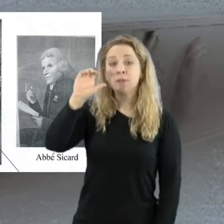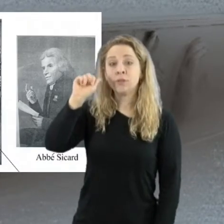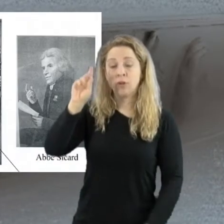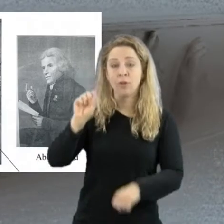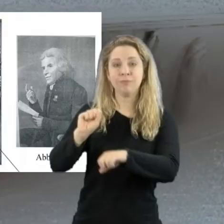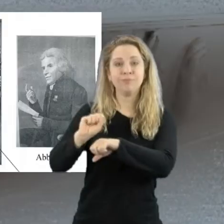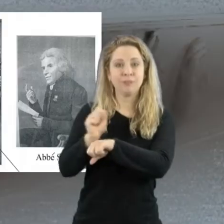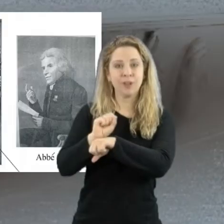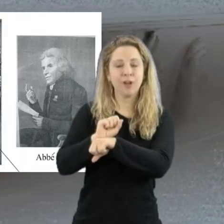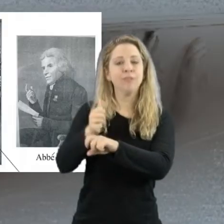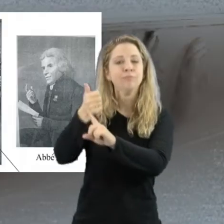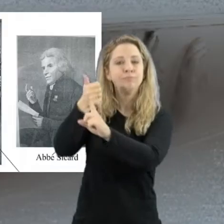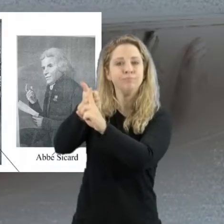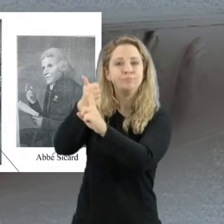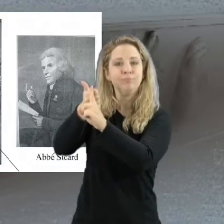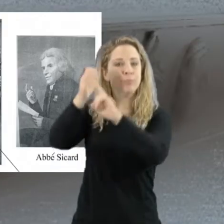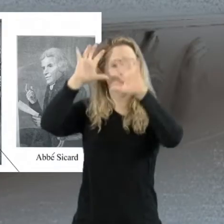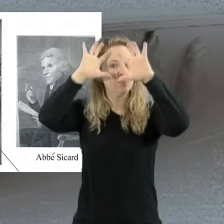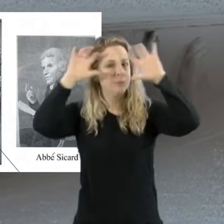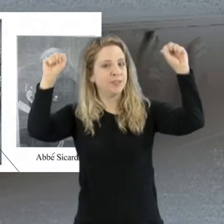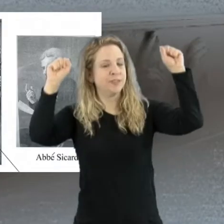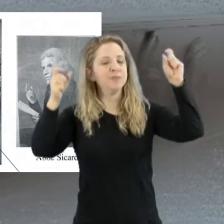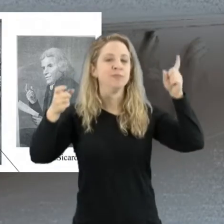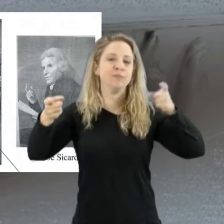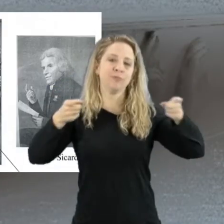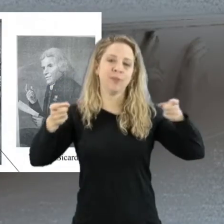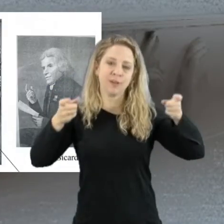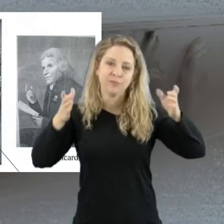The Abbé Sicard was the president.